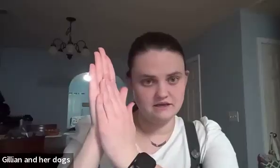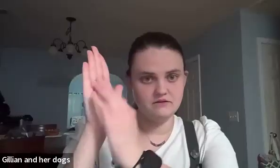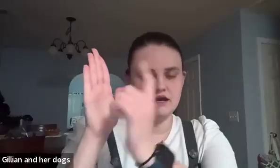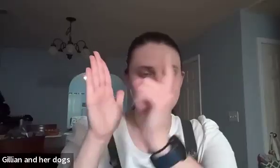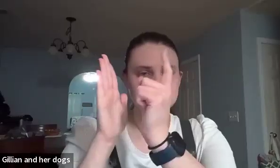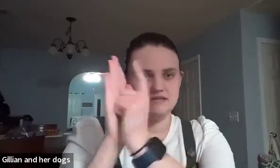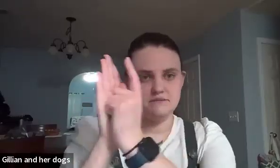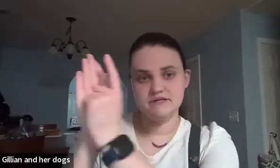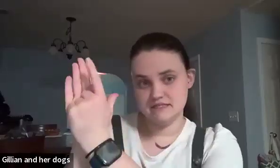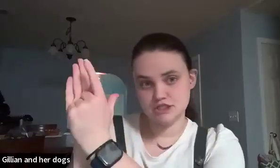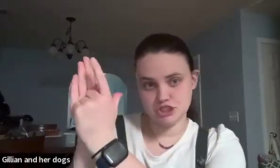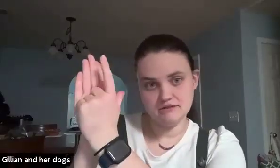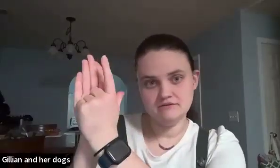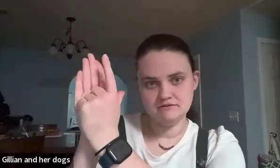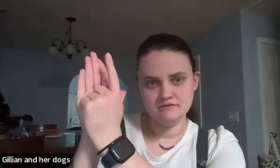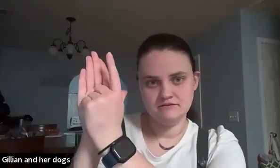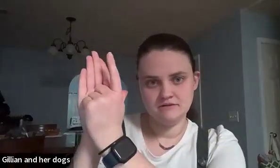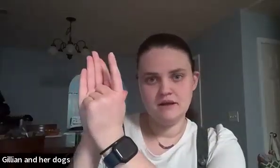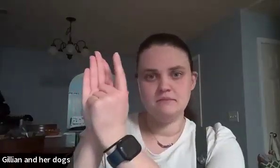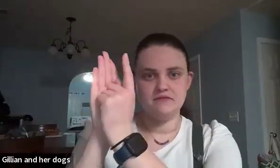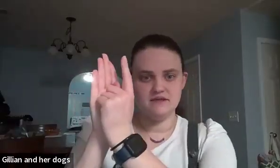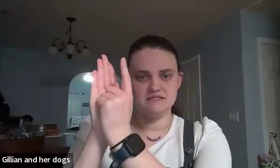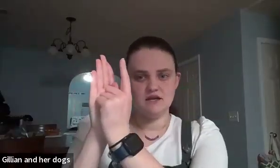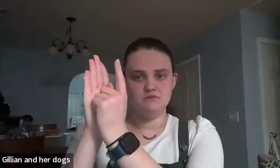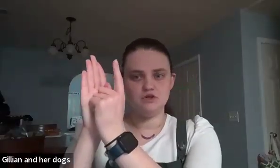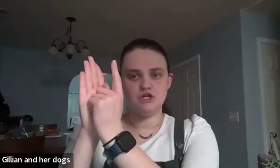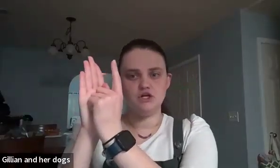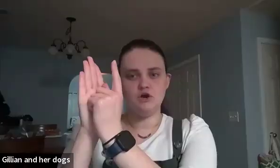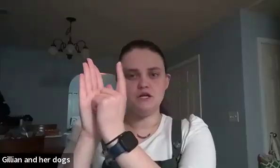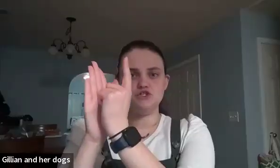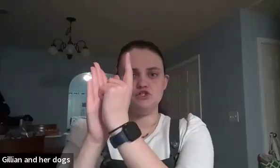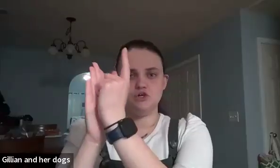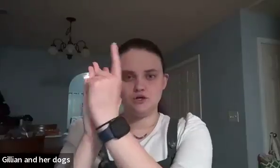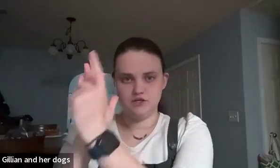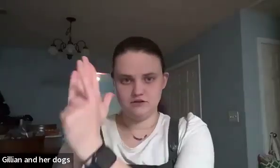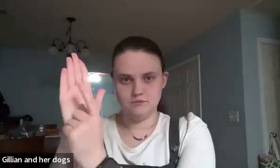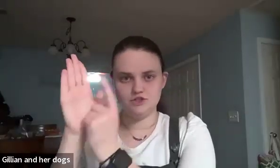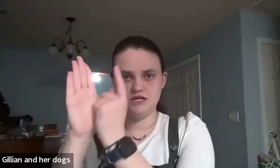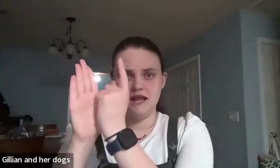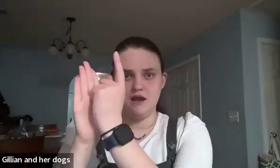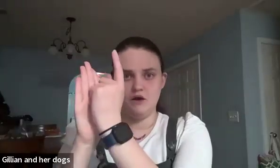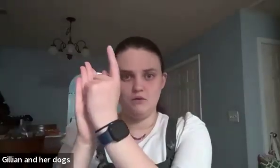again, okay? Same position, but this time you're going to go in a circular motion.